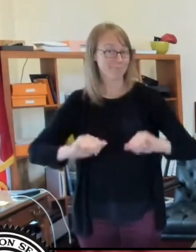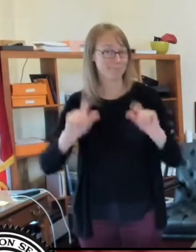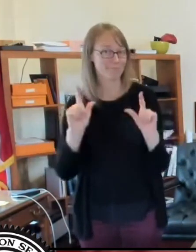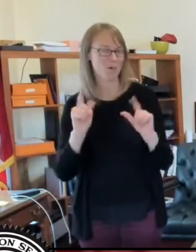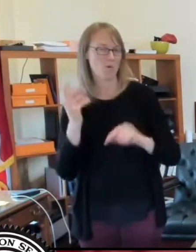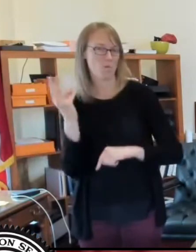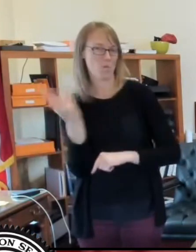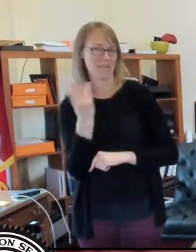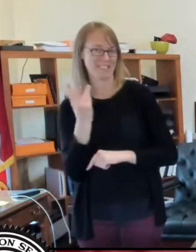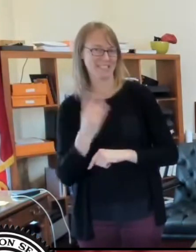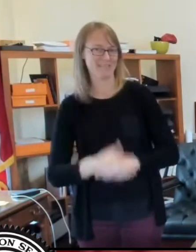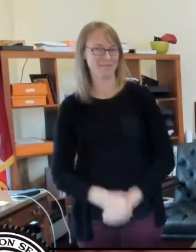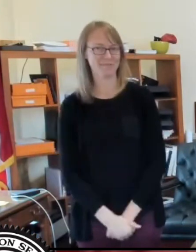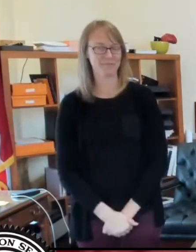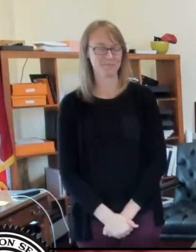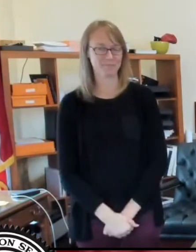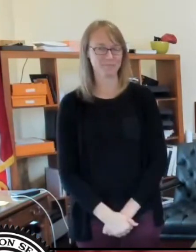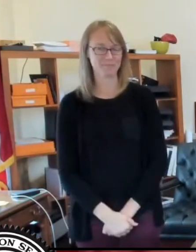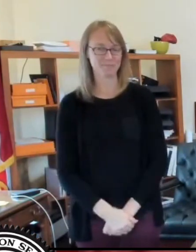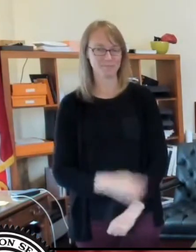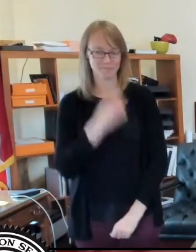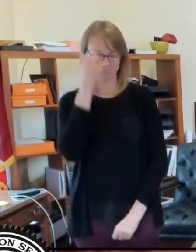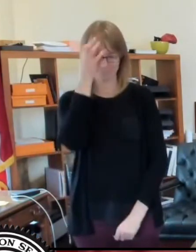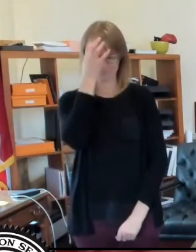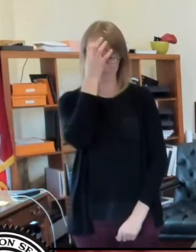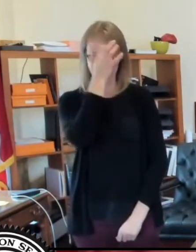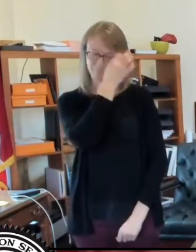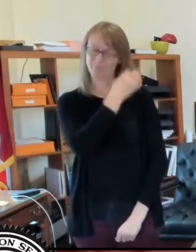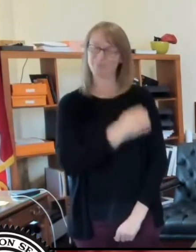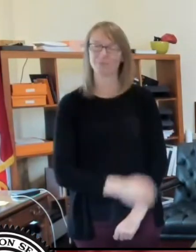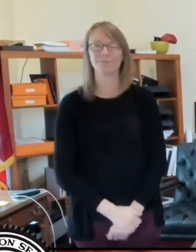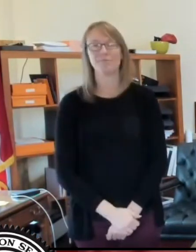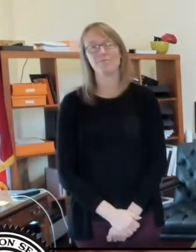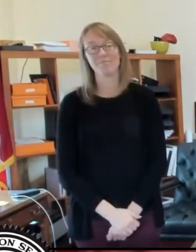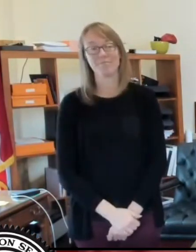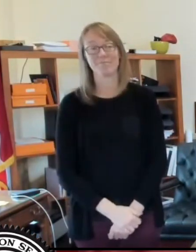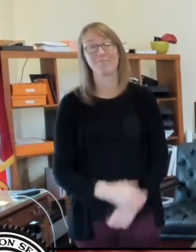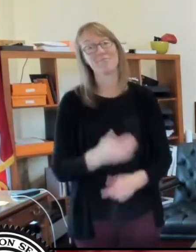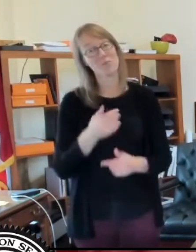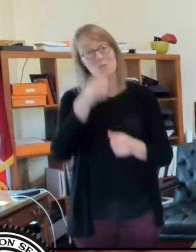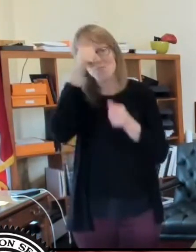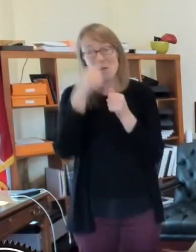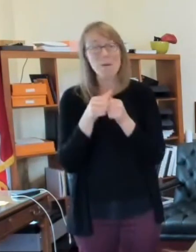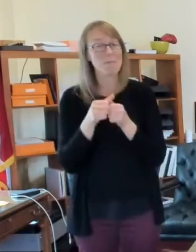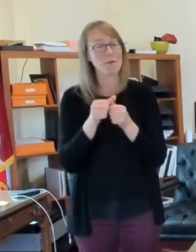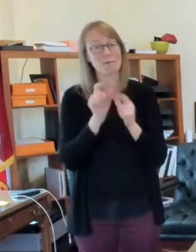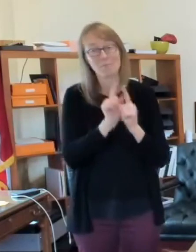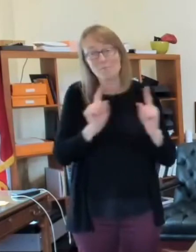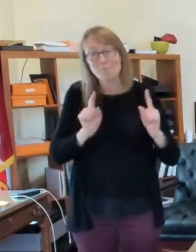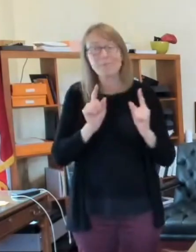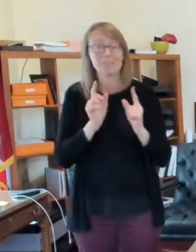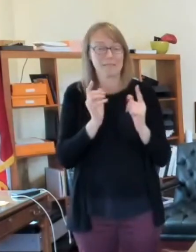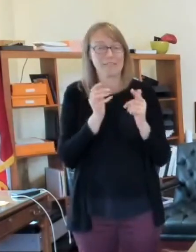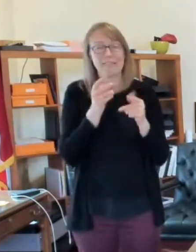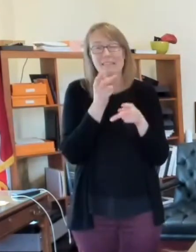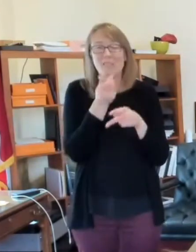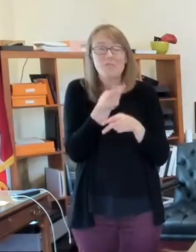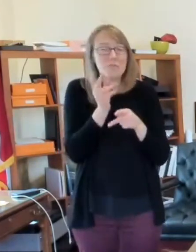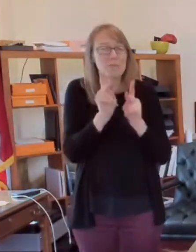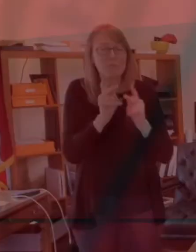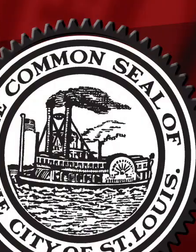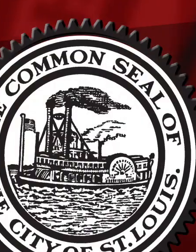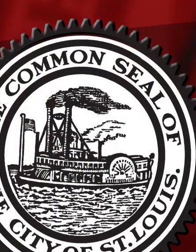Wednesday. And keep your group small. Wear your mask. Thanks all. Bye-bye.